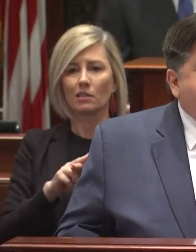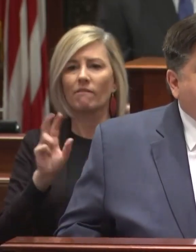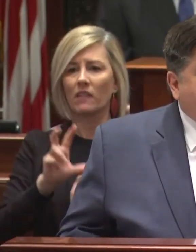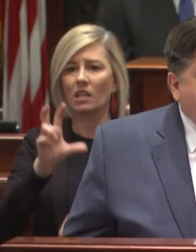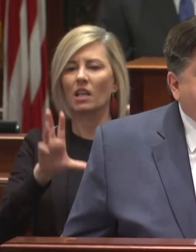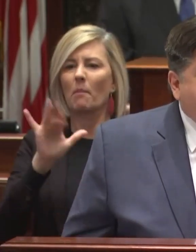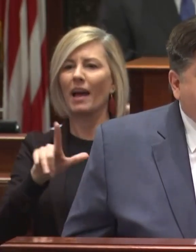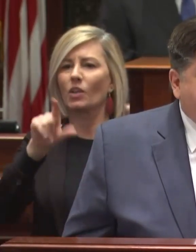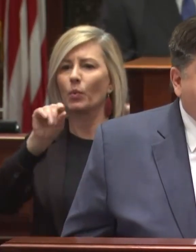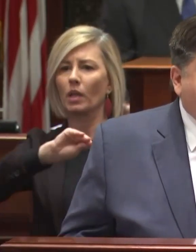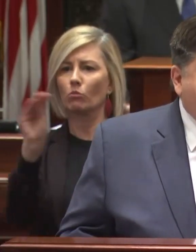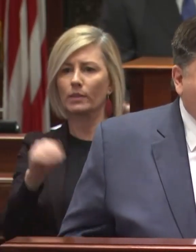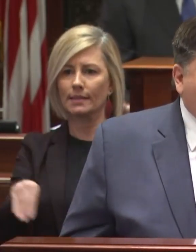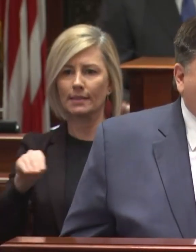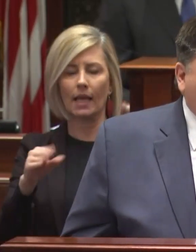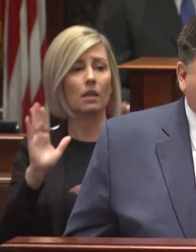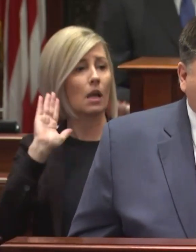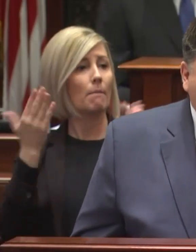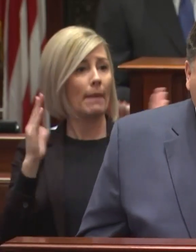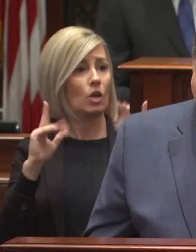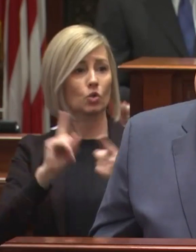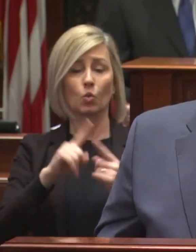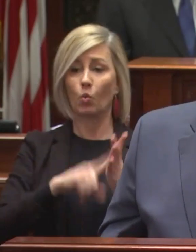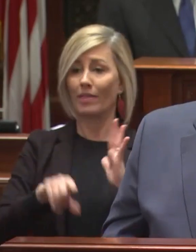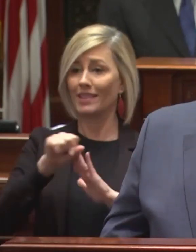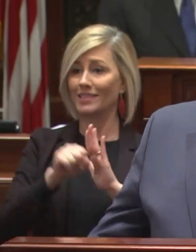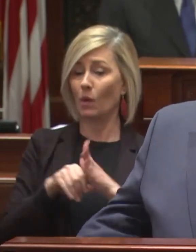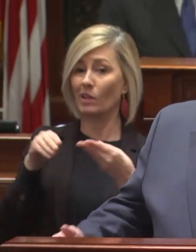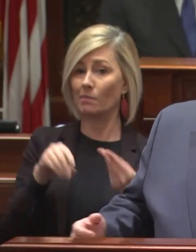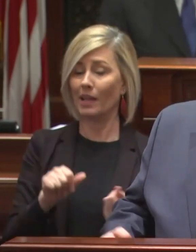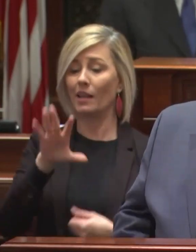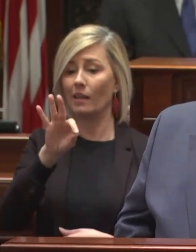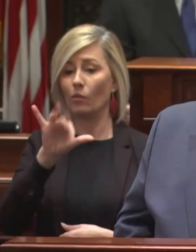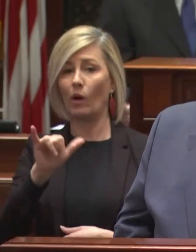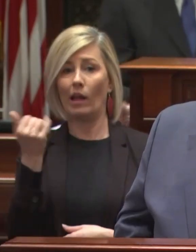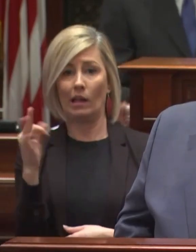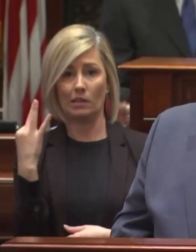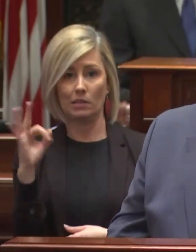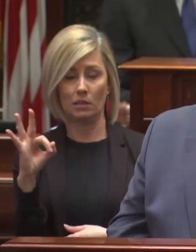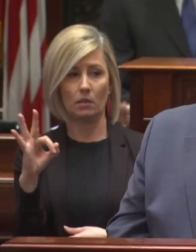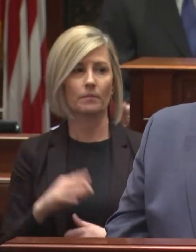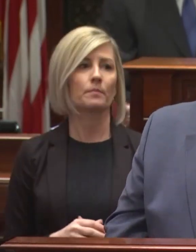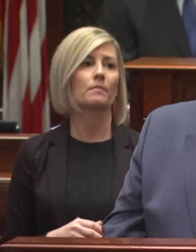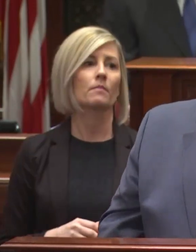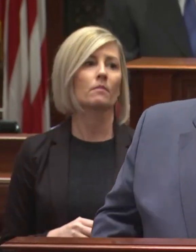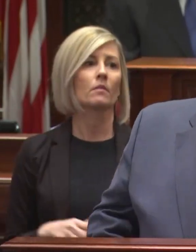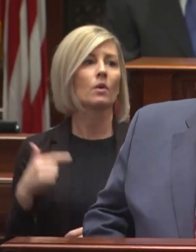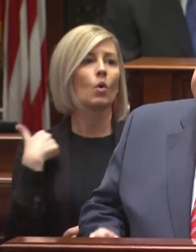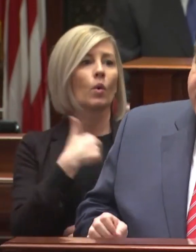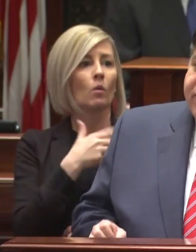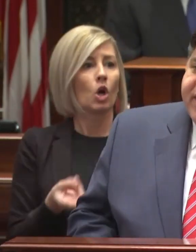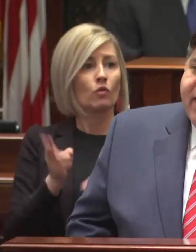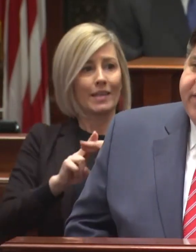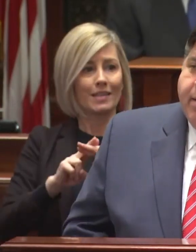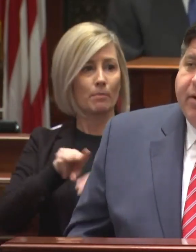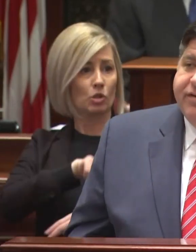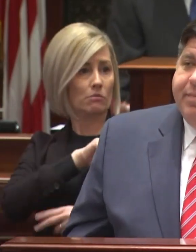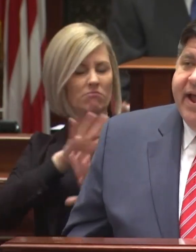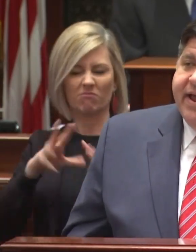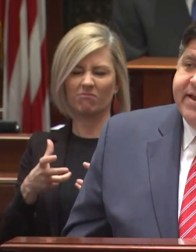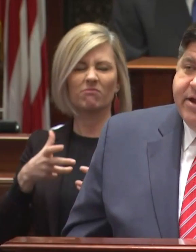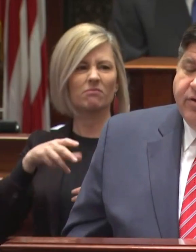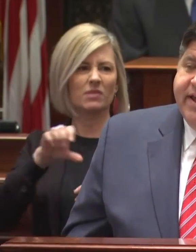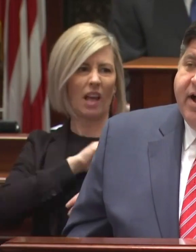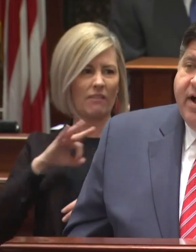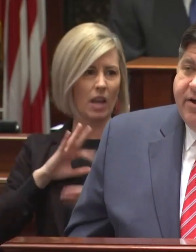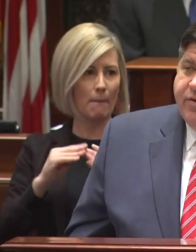funding by 20% compared to what the state was spending in FY19. We will increase personnel numbers